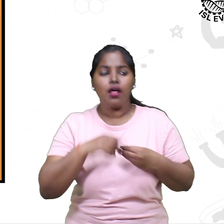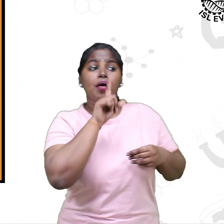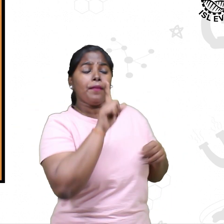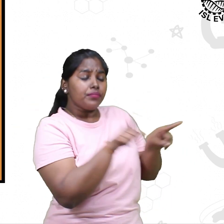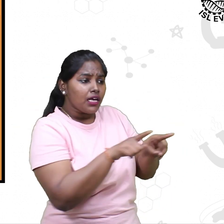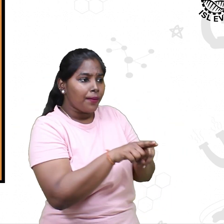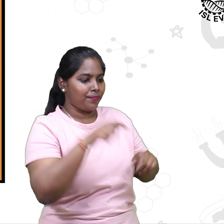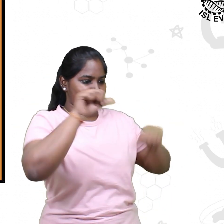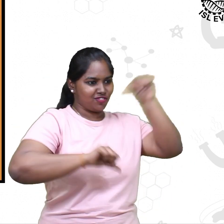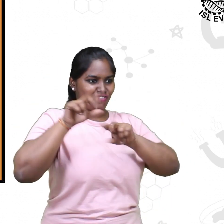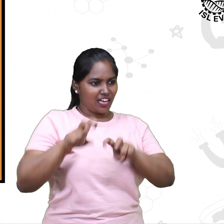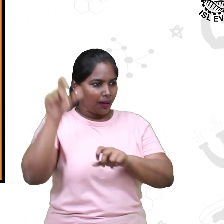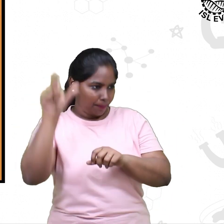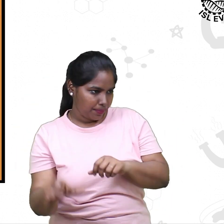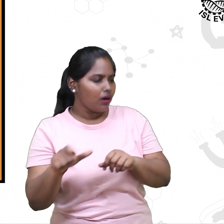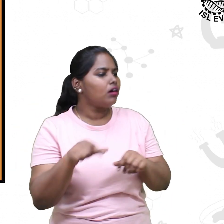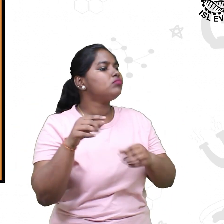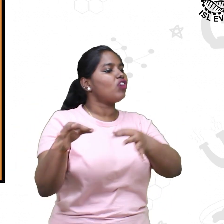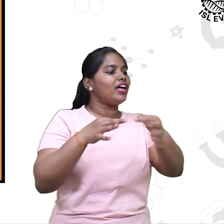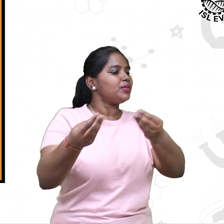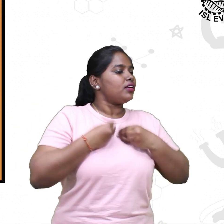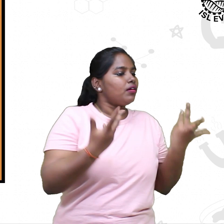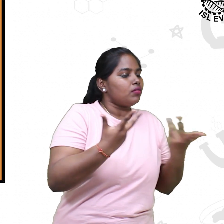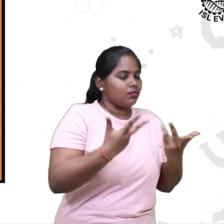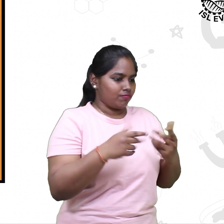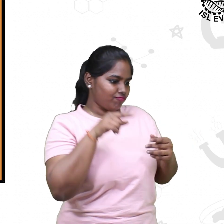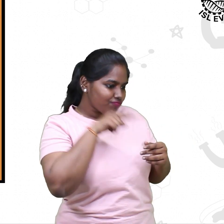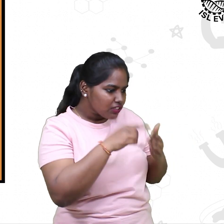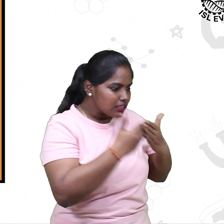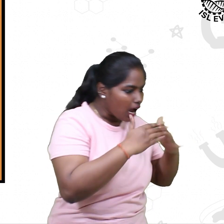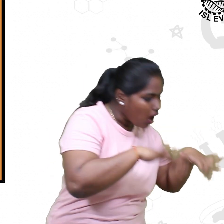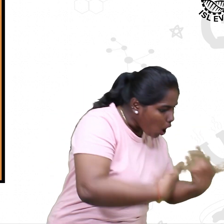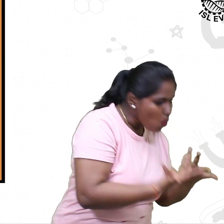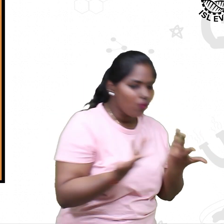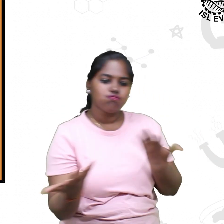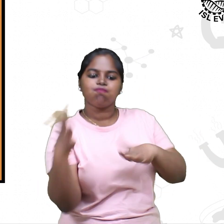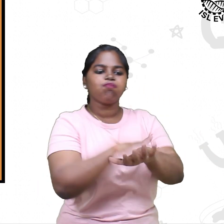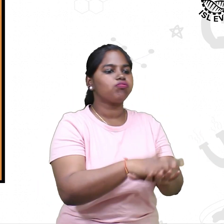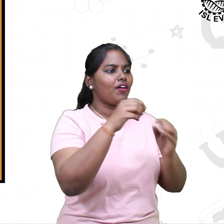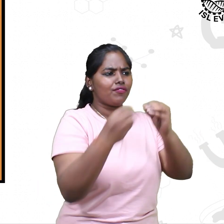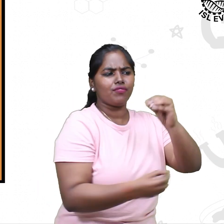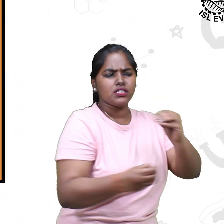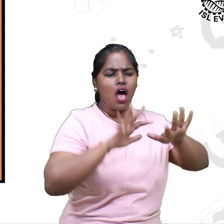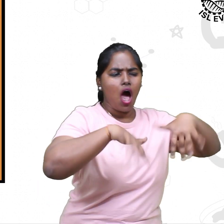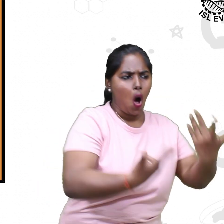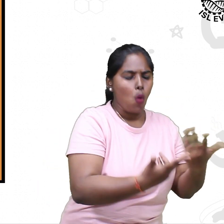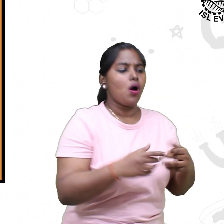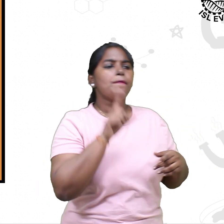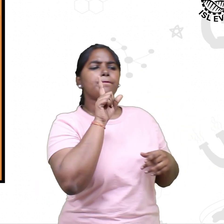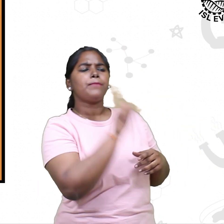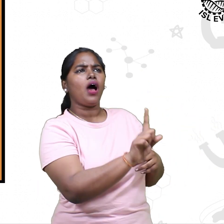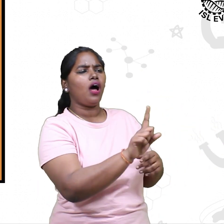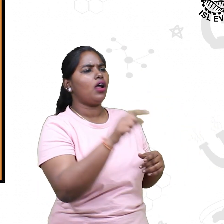Chatterjee explained to us how they study these happy experiences using the principles of physics. But listeners, what